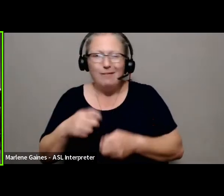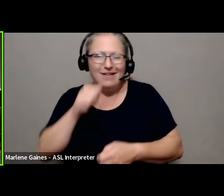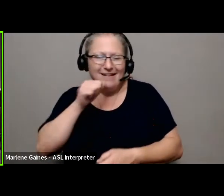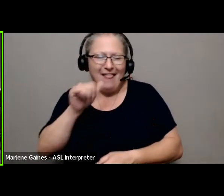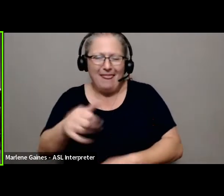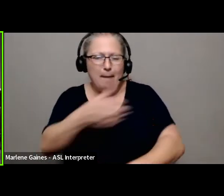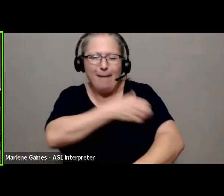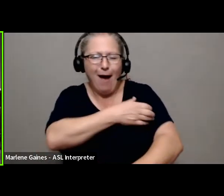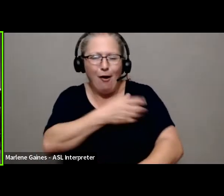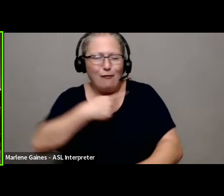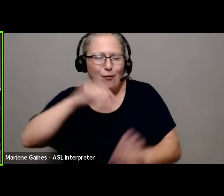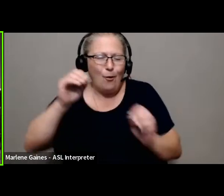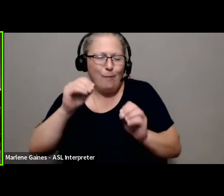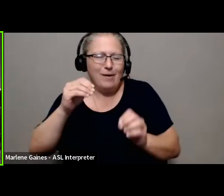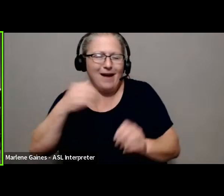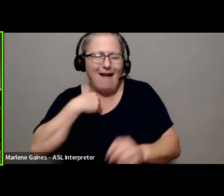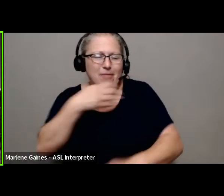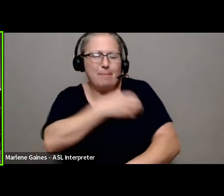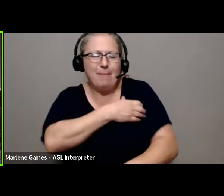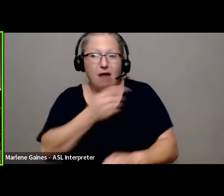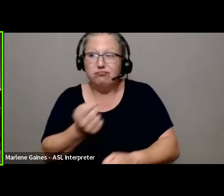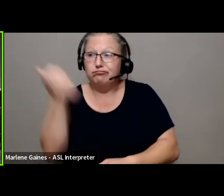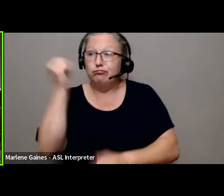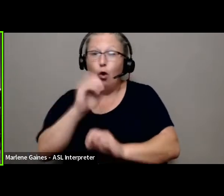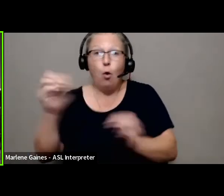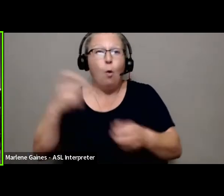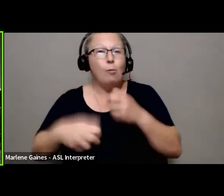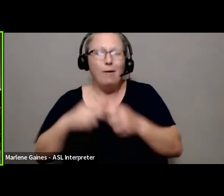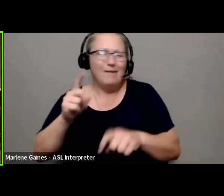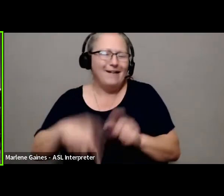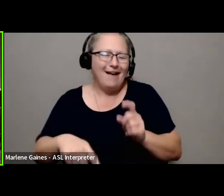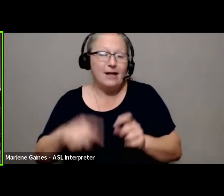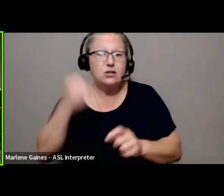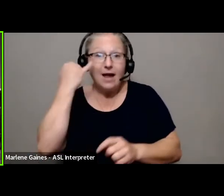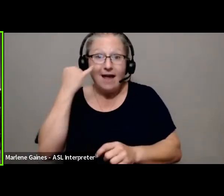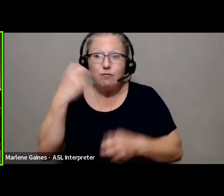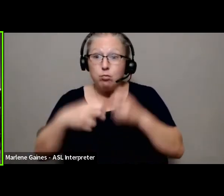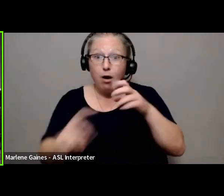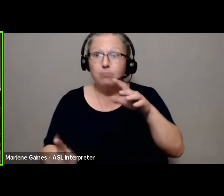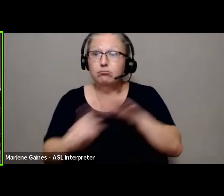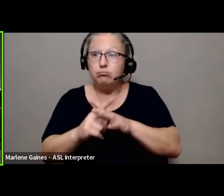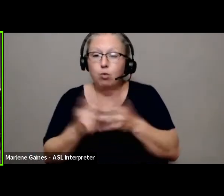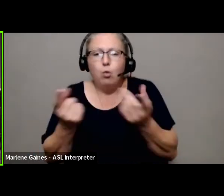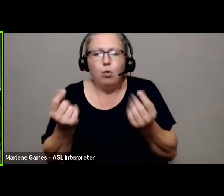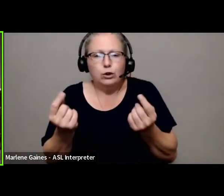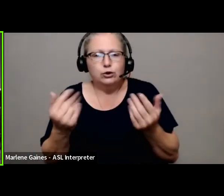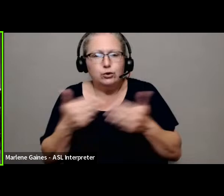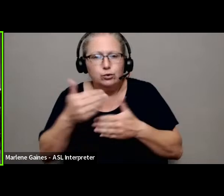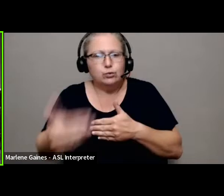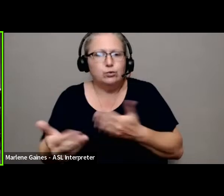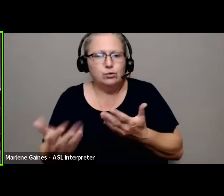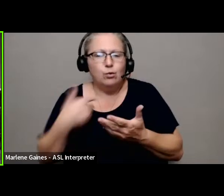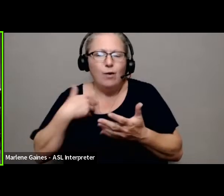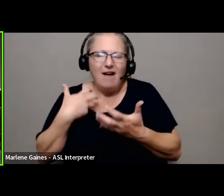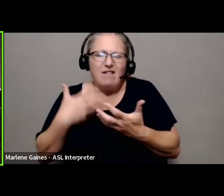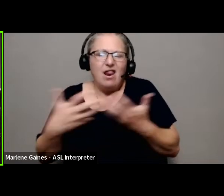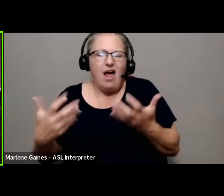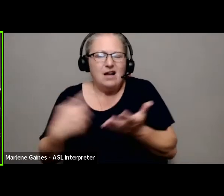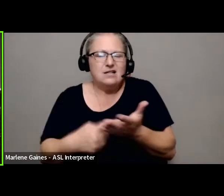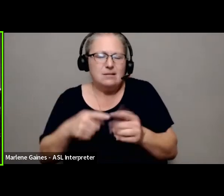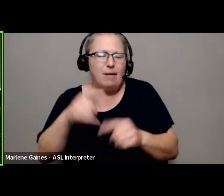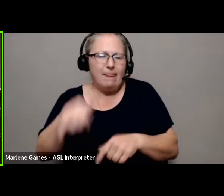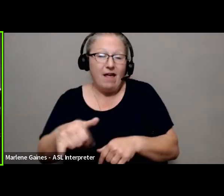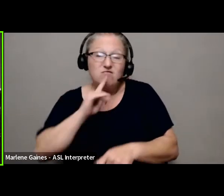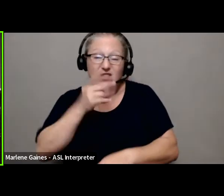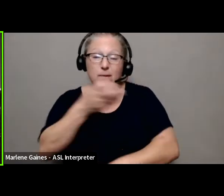powerful. None of us are. So what do we do when they come into our lives? So we have a lot of discussions around that, and they're